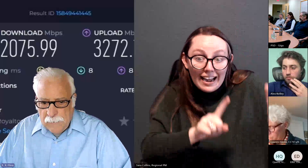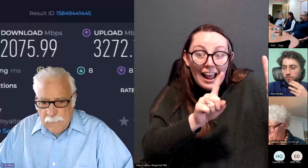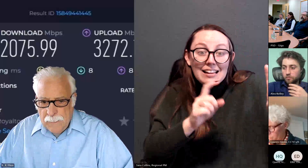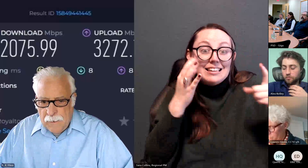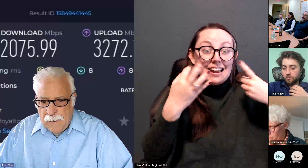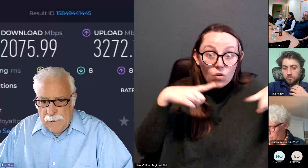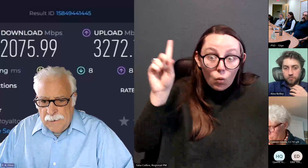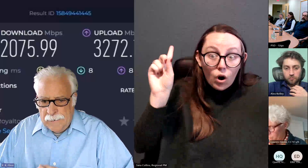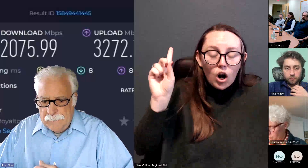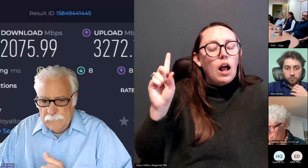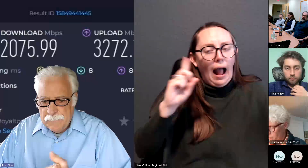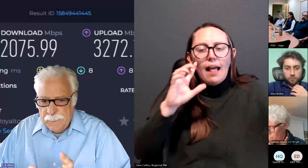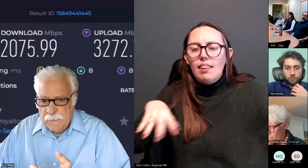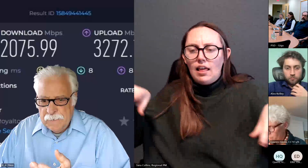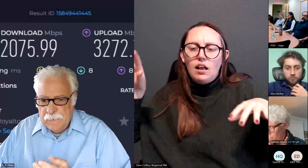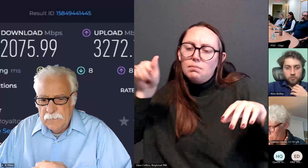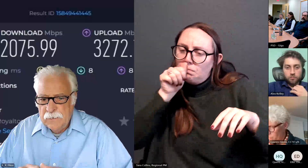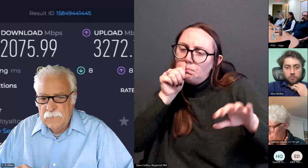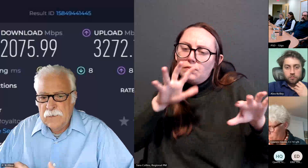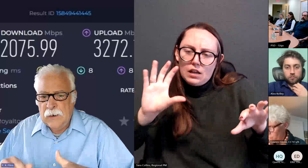about